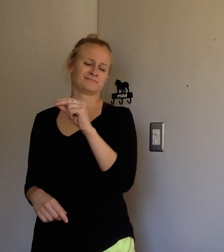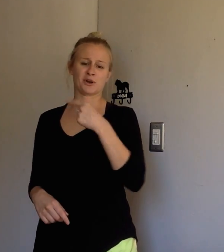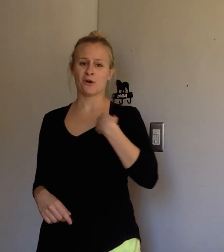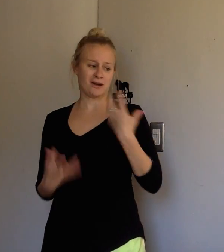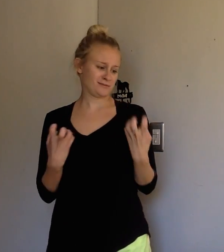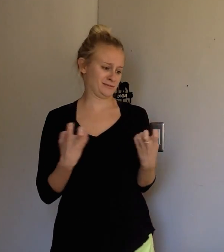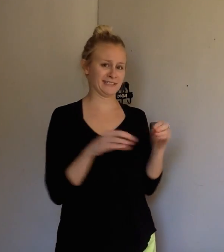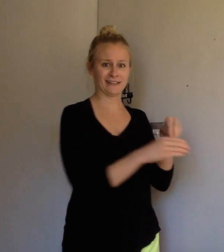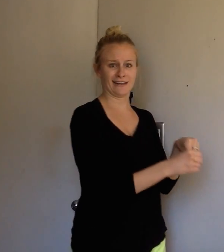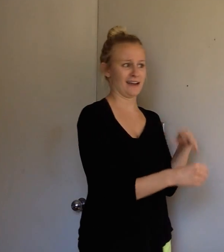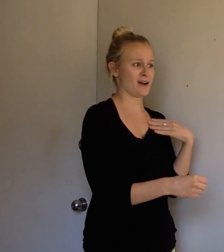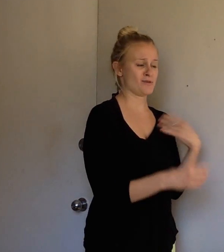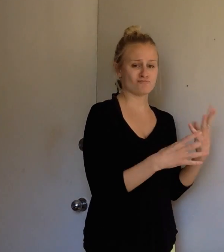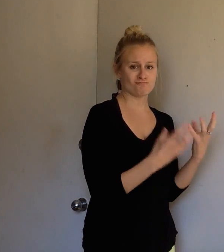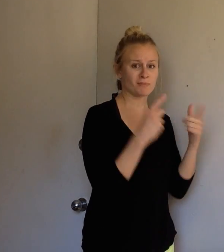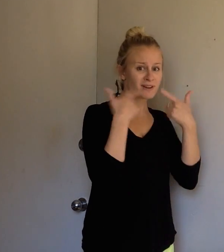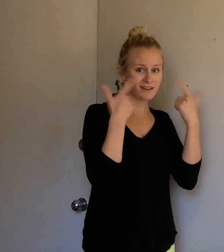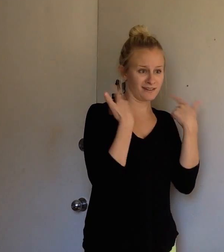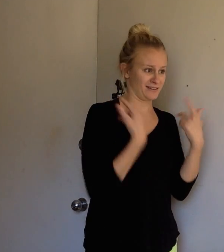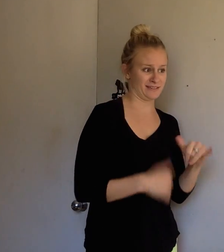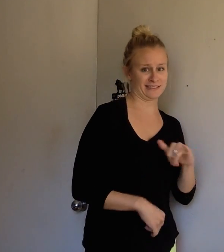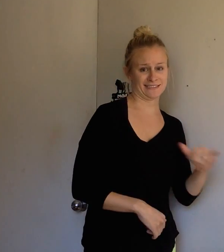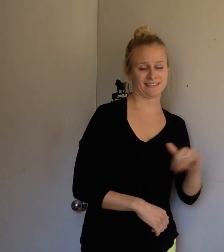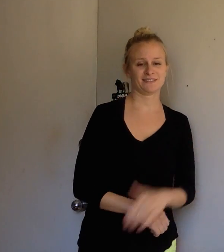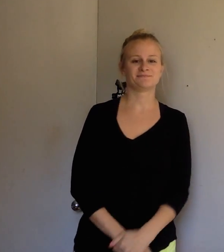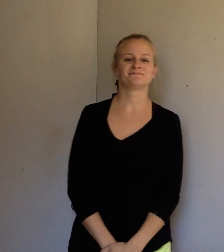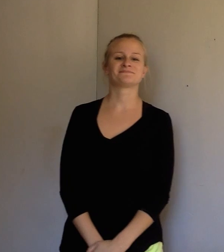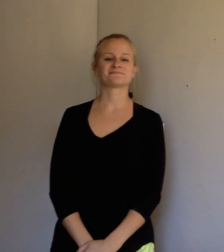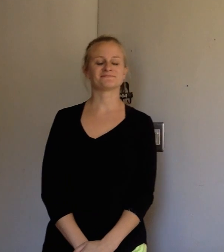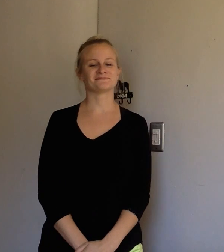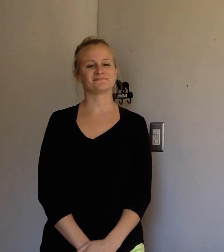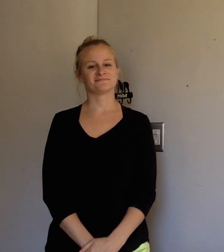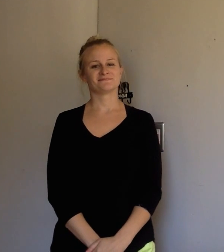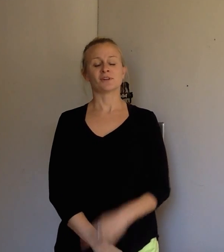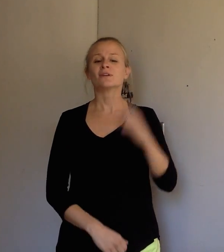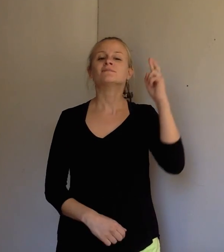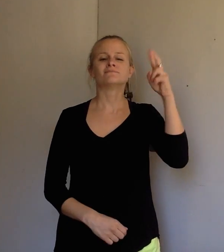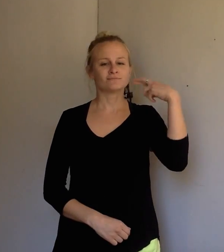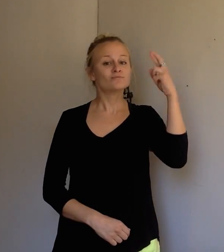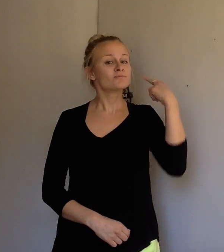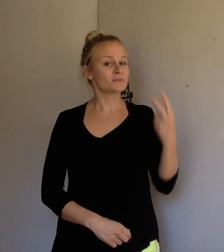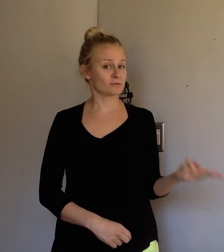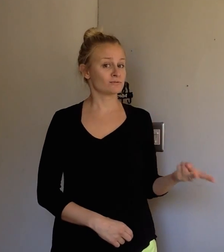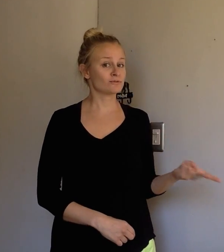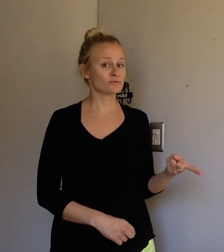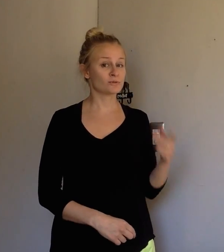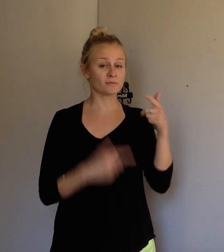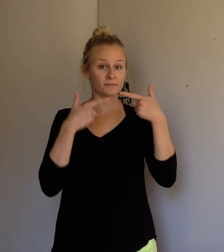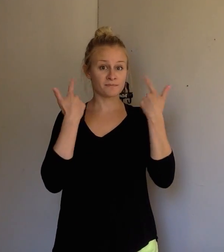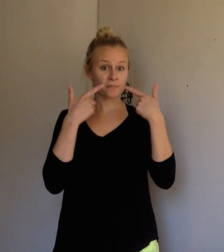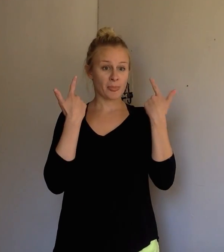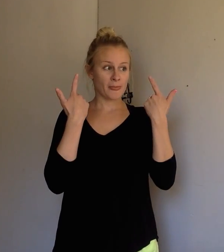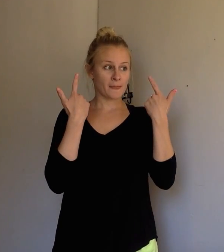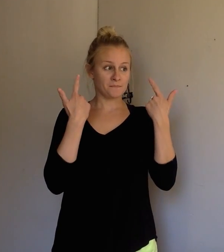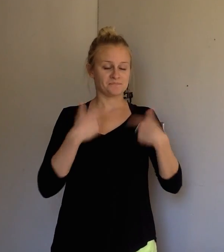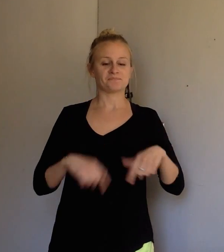incidentally, what they were laughing at was a song which people used to sing, which was based around signs in toilets